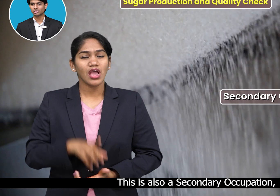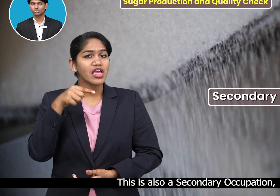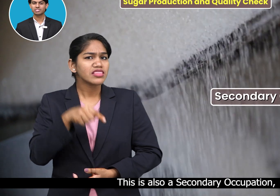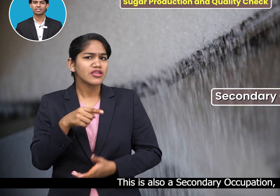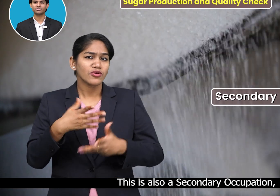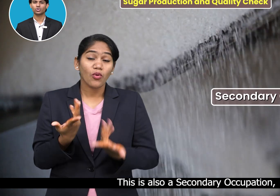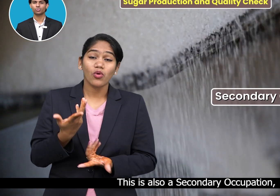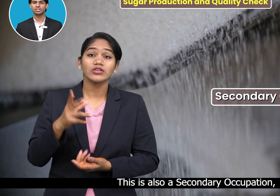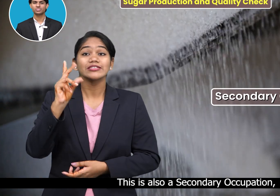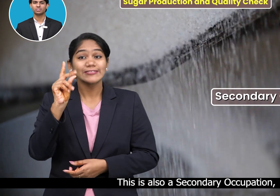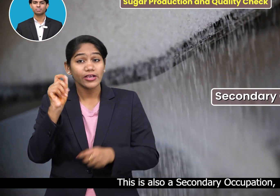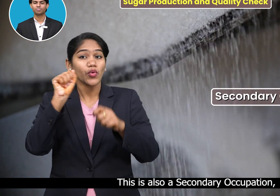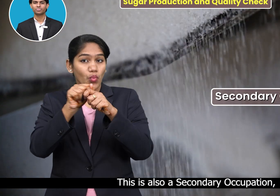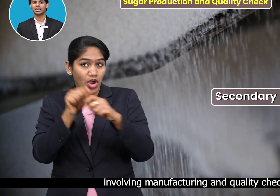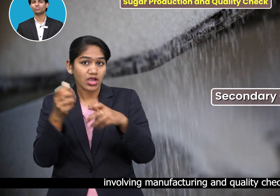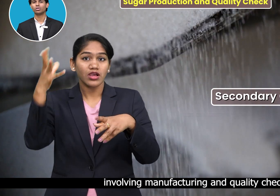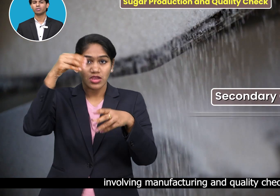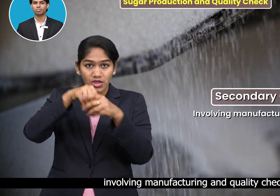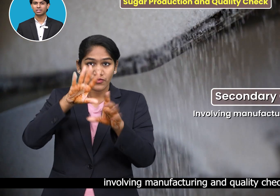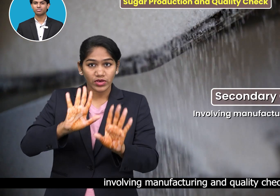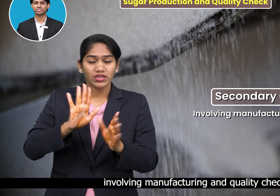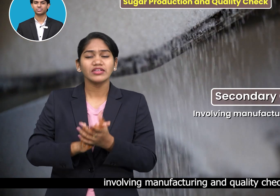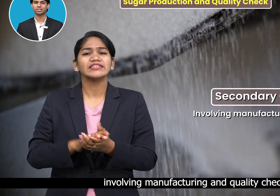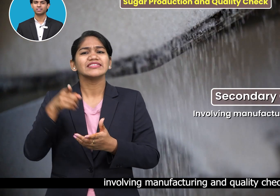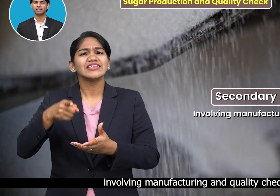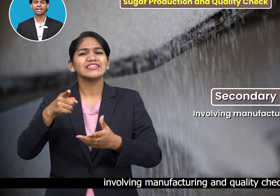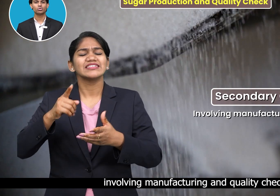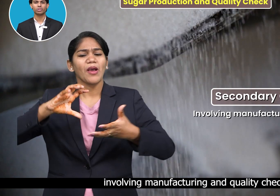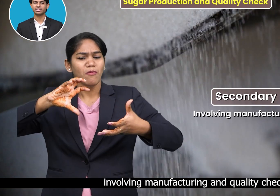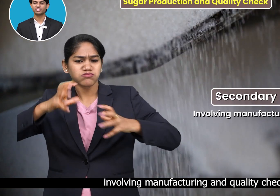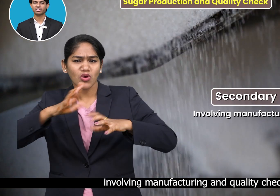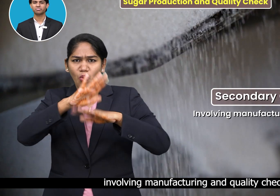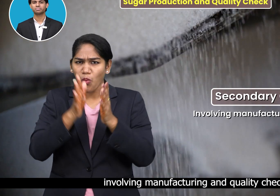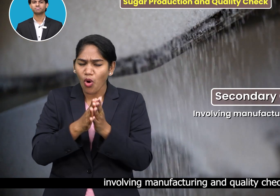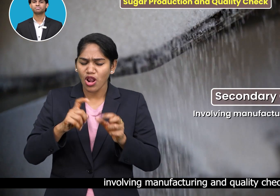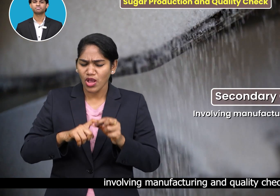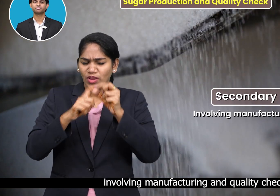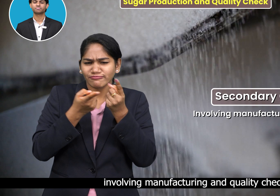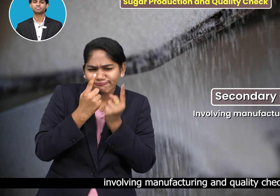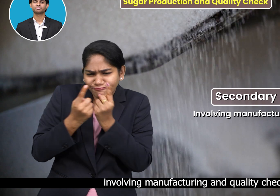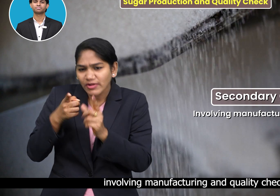This is also a secondary occupation involving manufacturing and quality check.